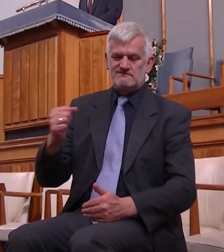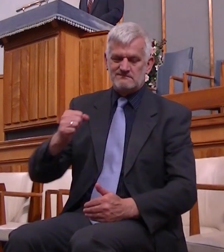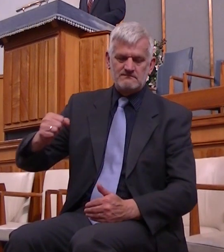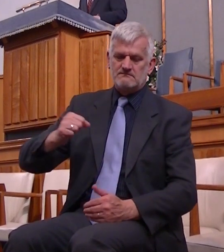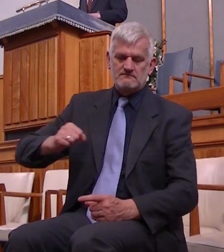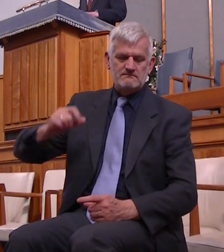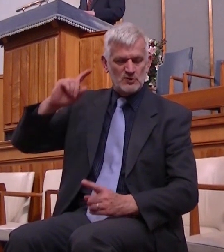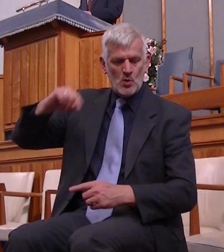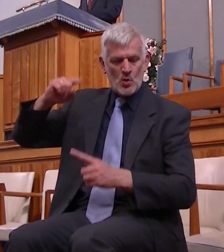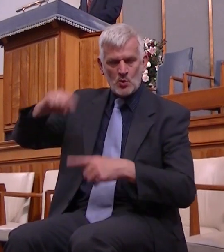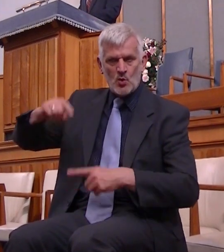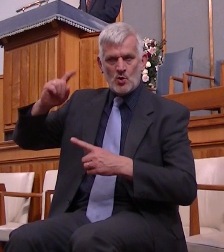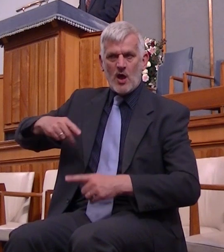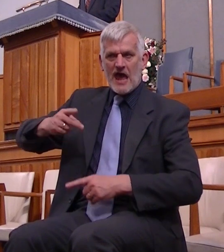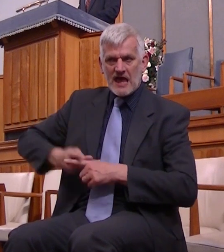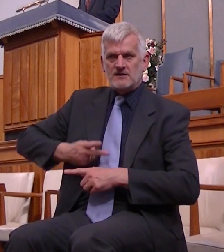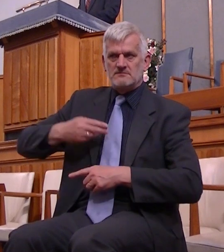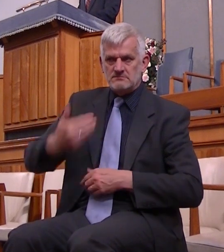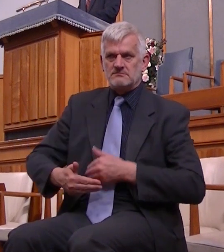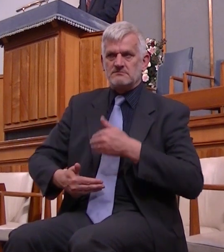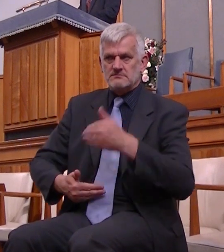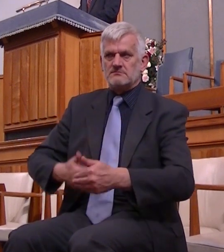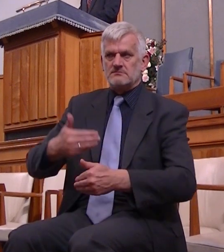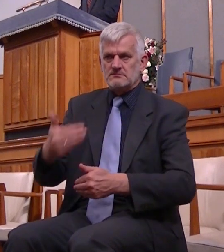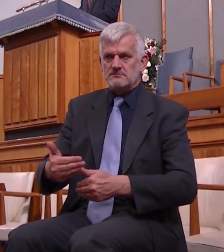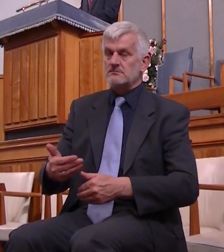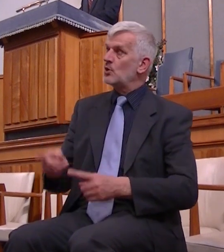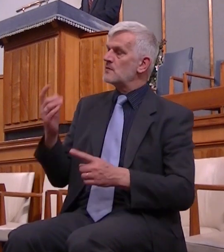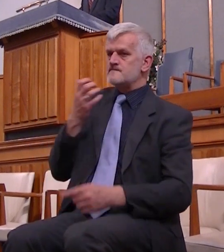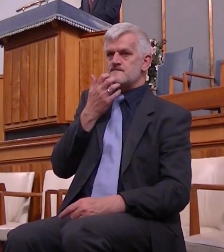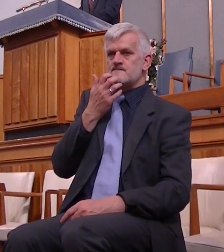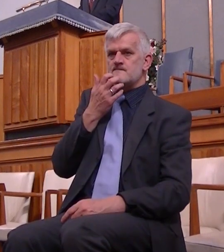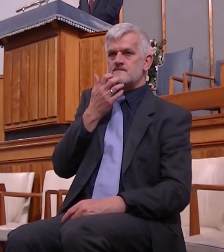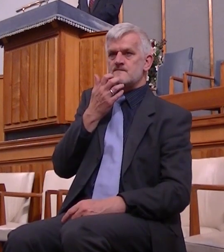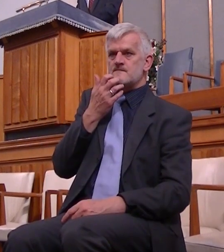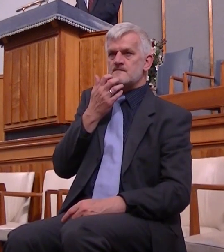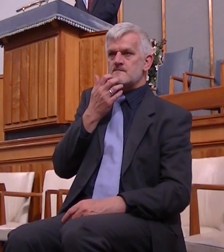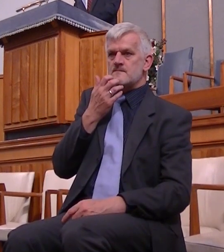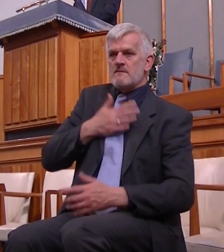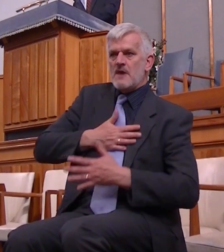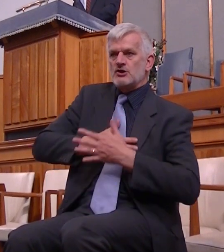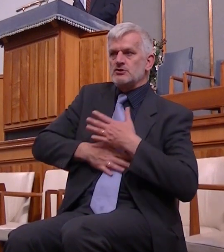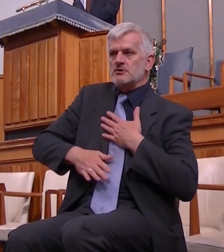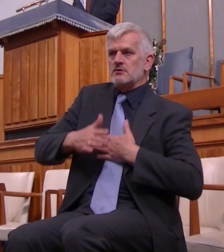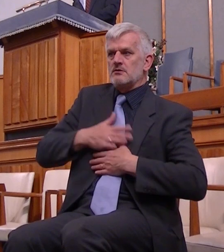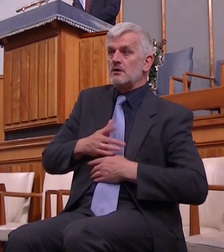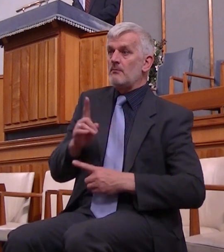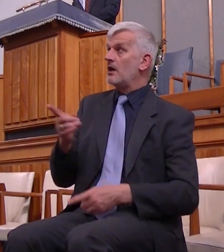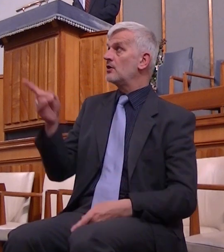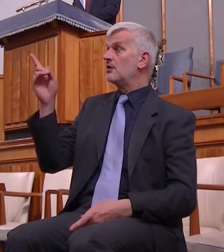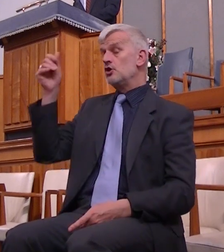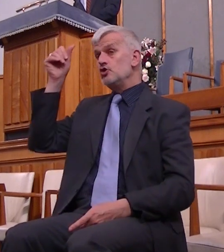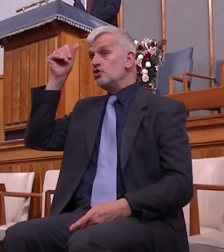but he has a long-suffering knowledge and a patient knowledge. And even though he knew before the world